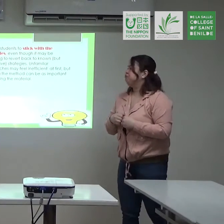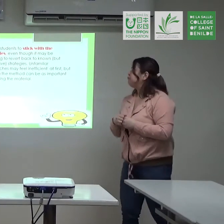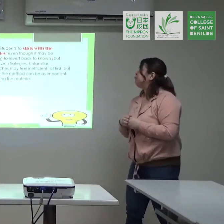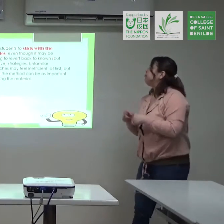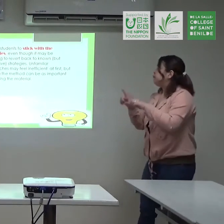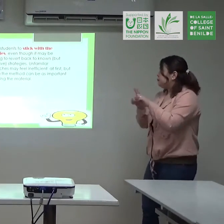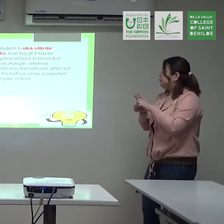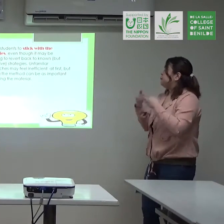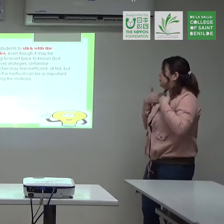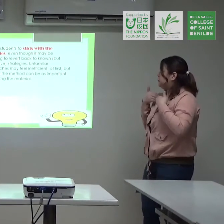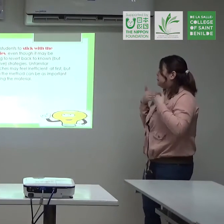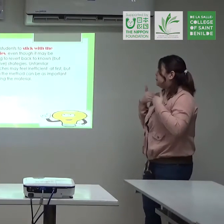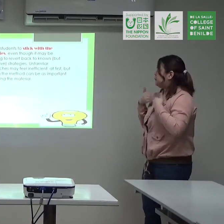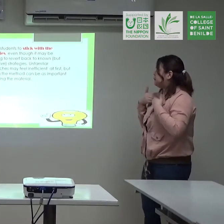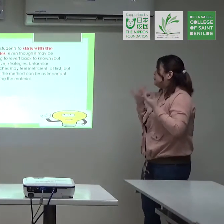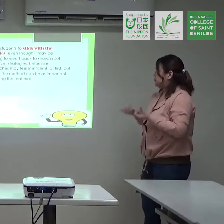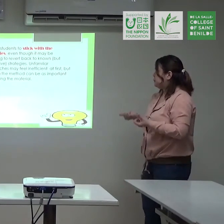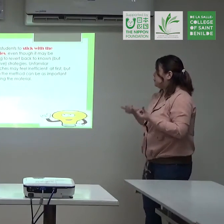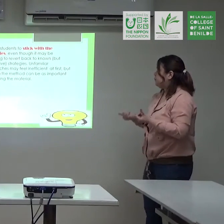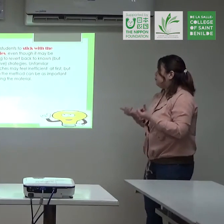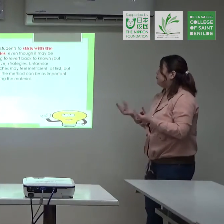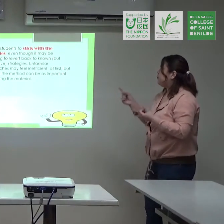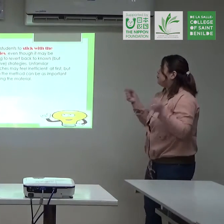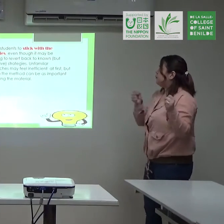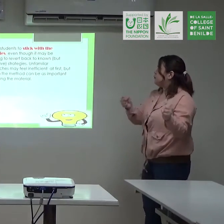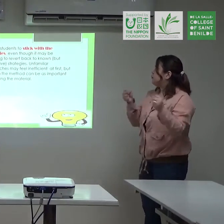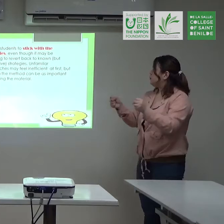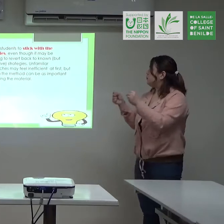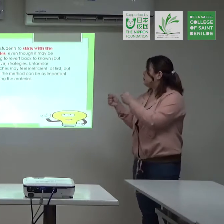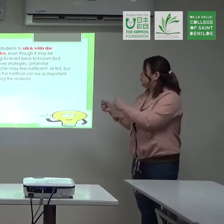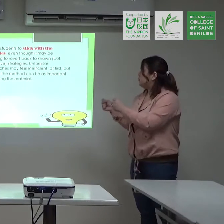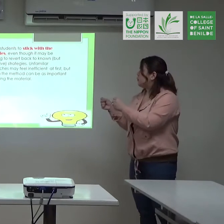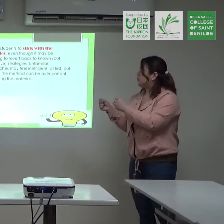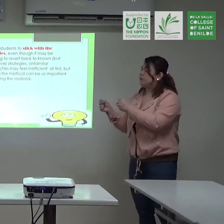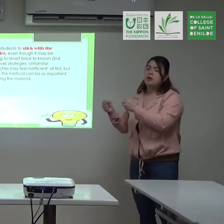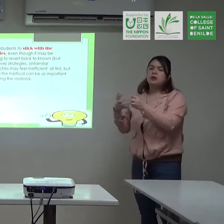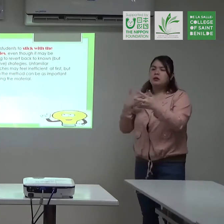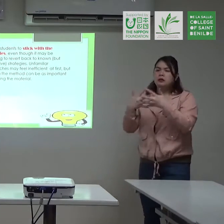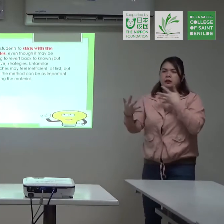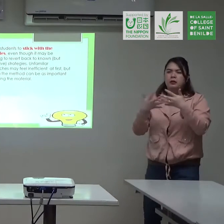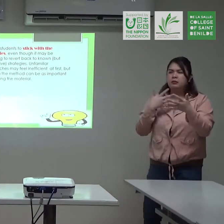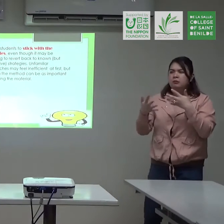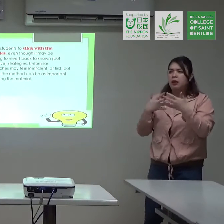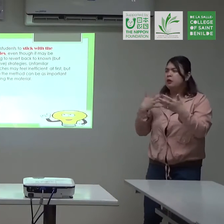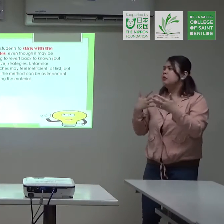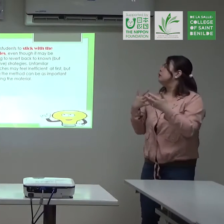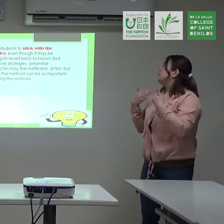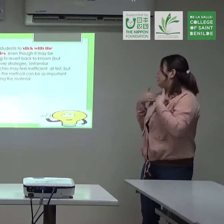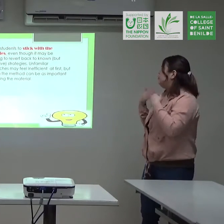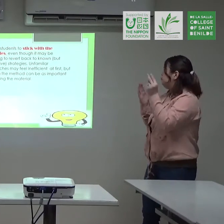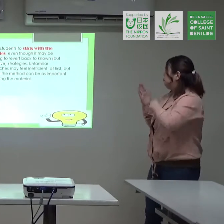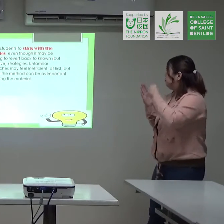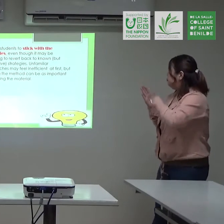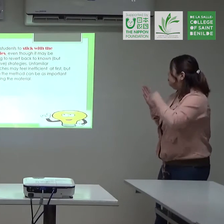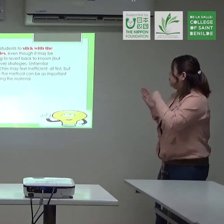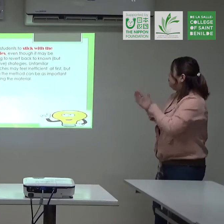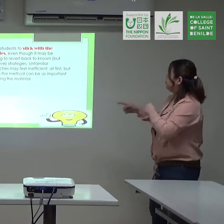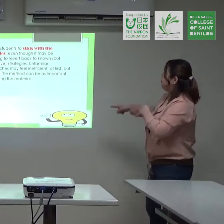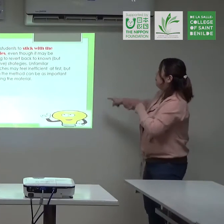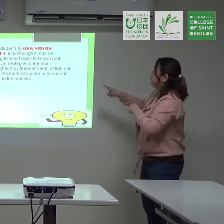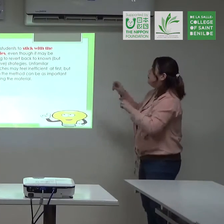with the strategies, even though it may be tempting to revert back to known but ineffective